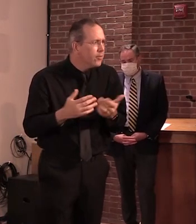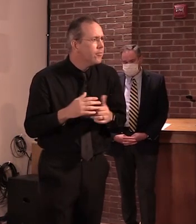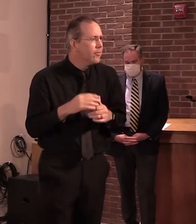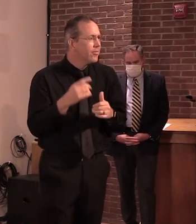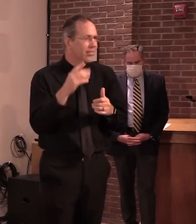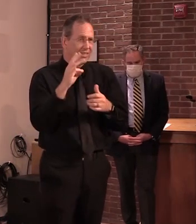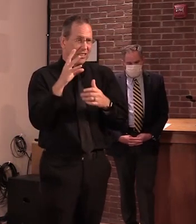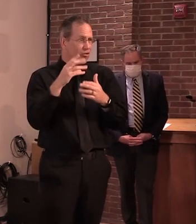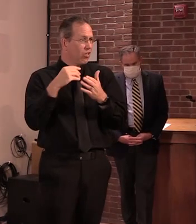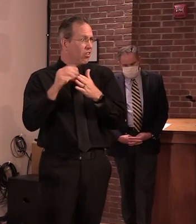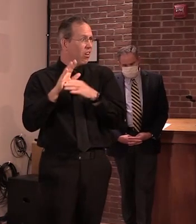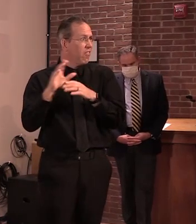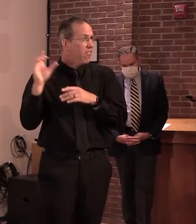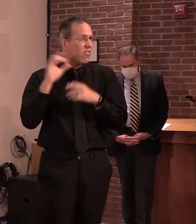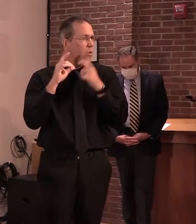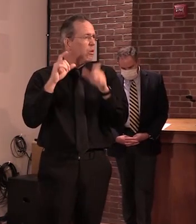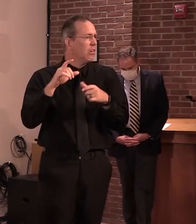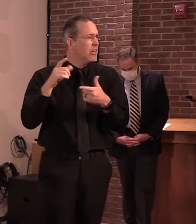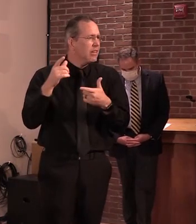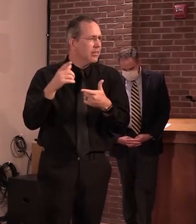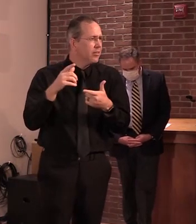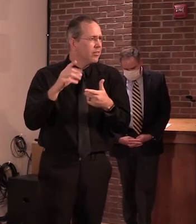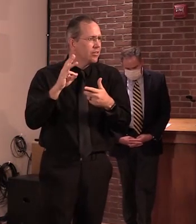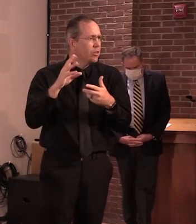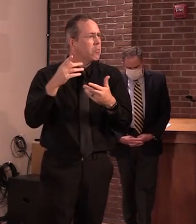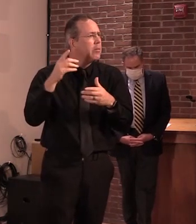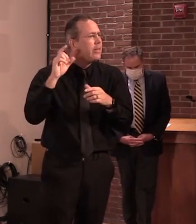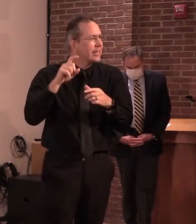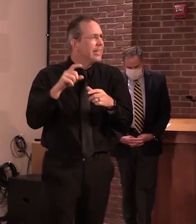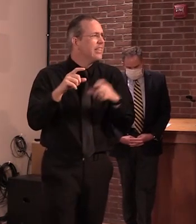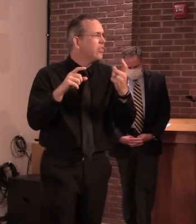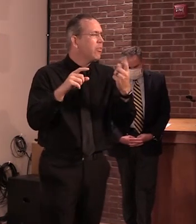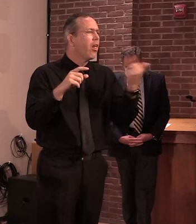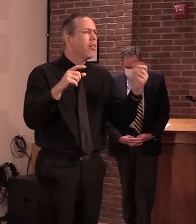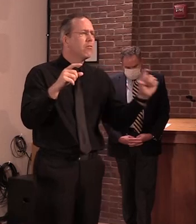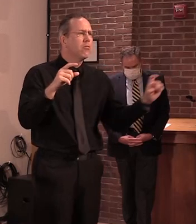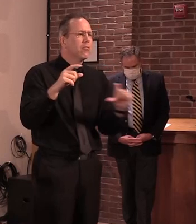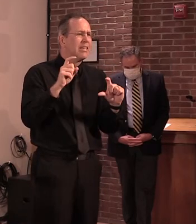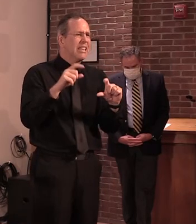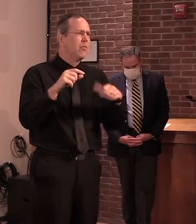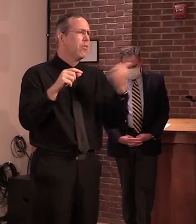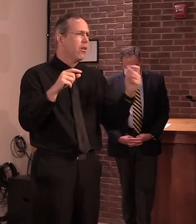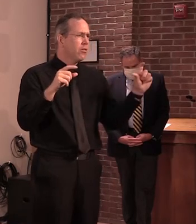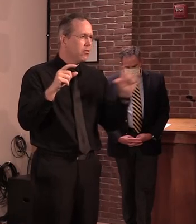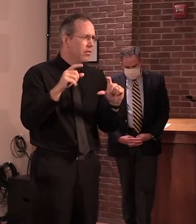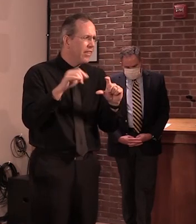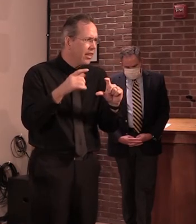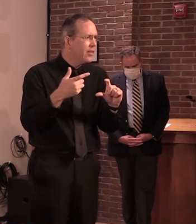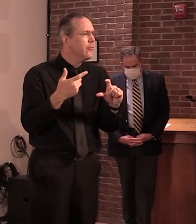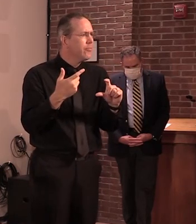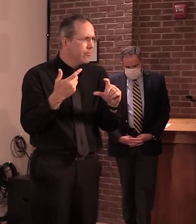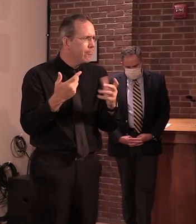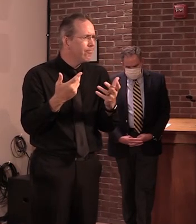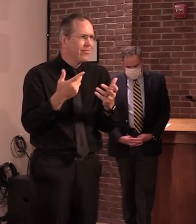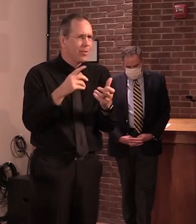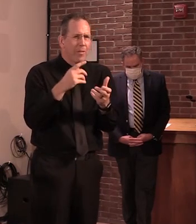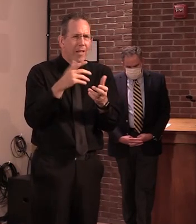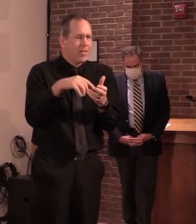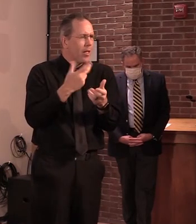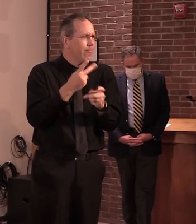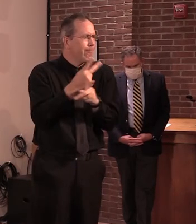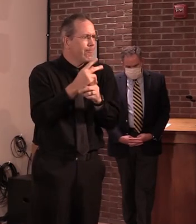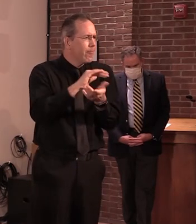level, but I do believe that there needs to be some supplement to existing unemployment